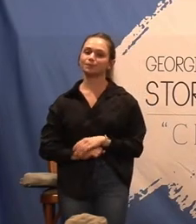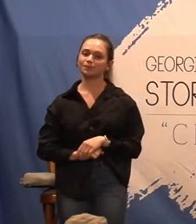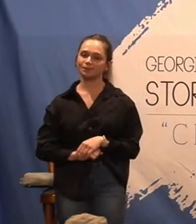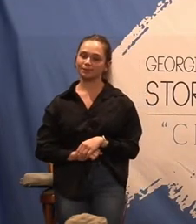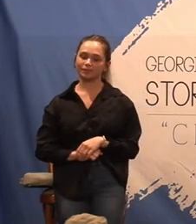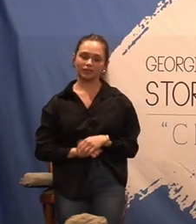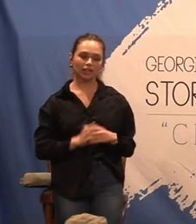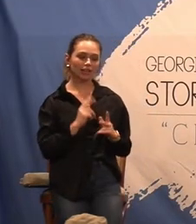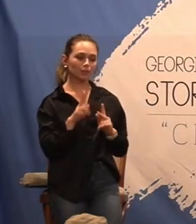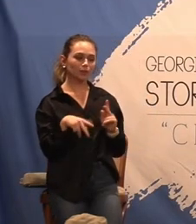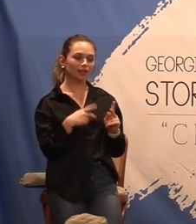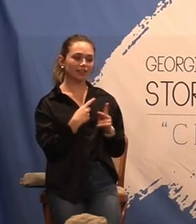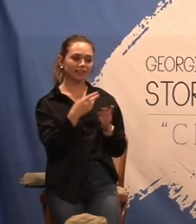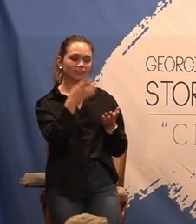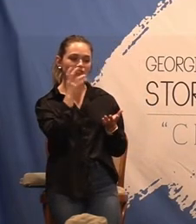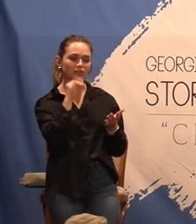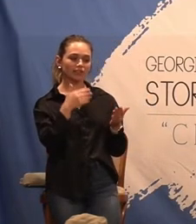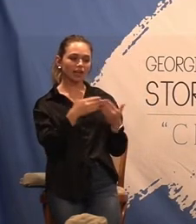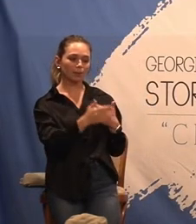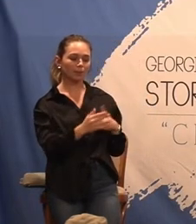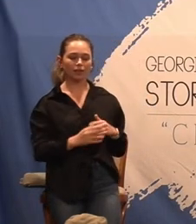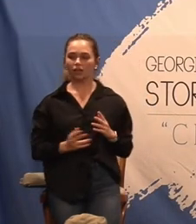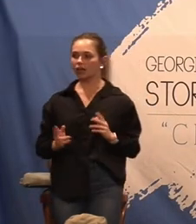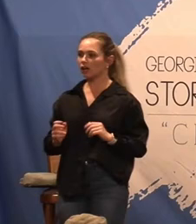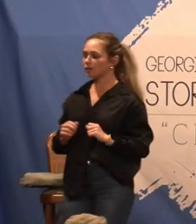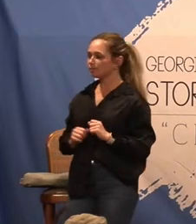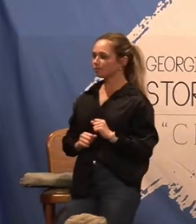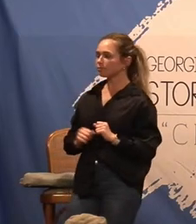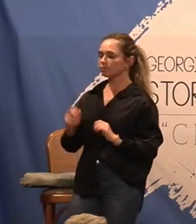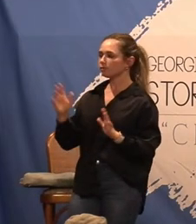And what kind of drink would that be, ma'am?